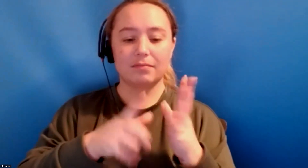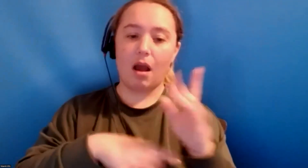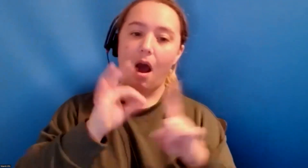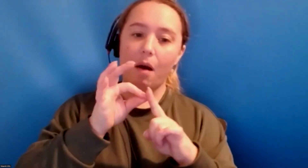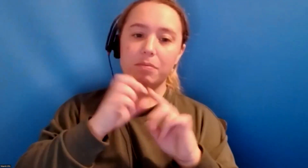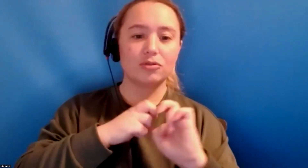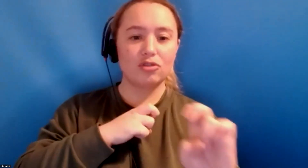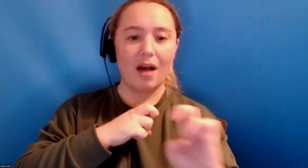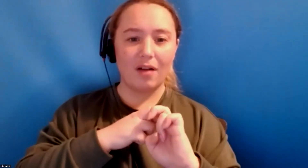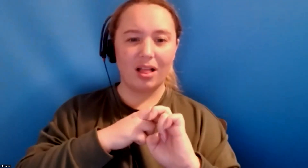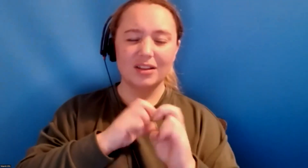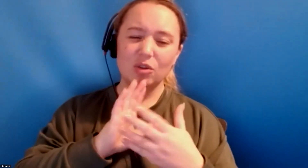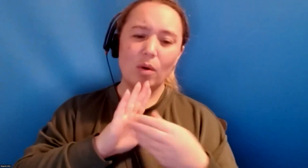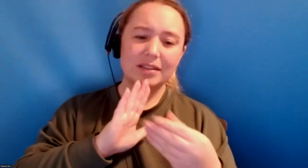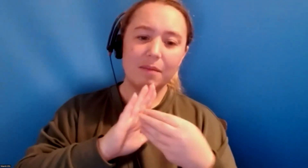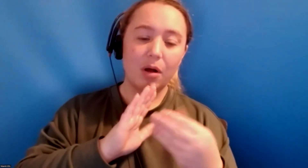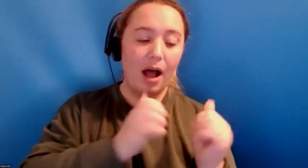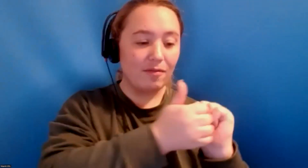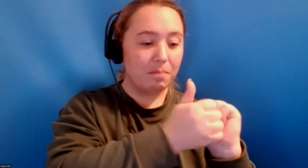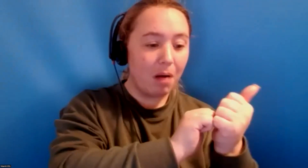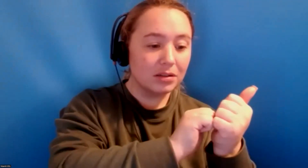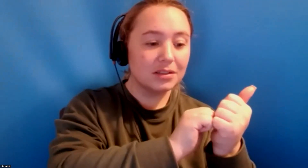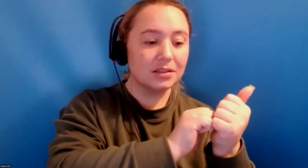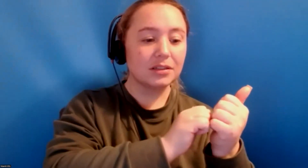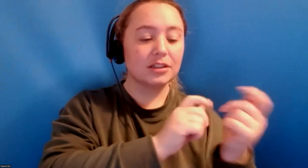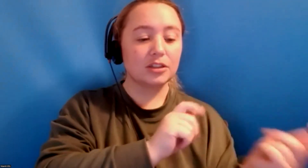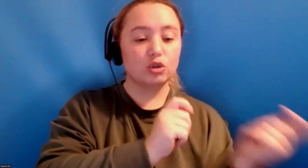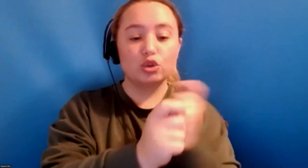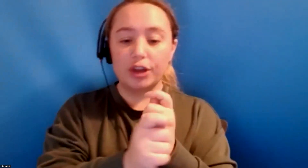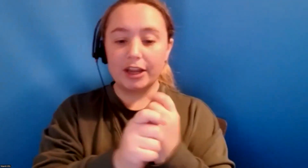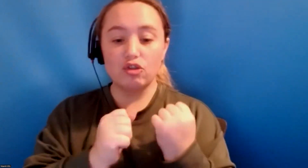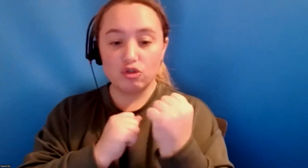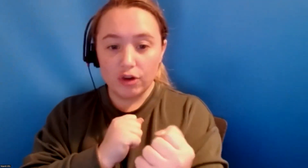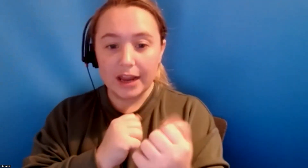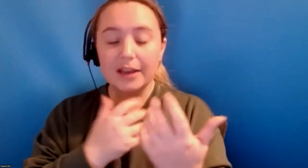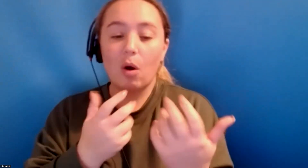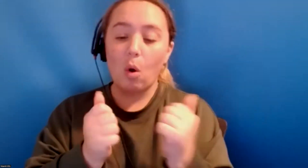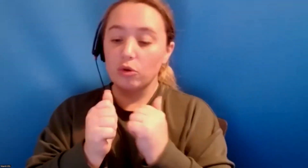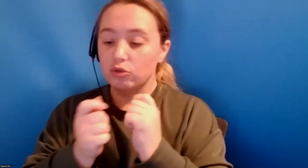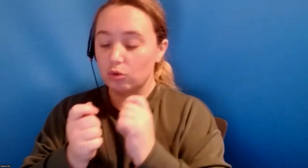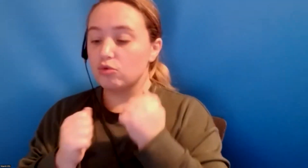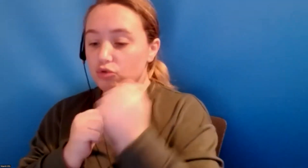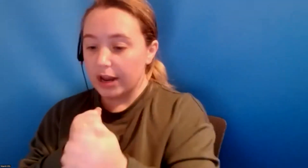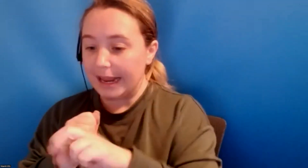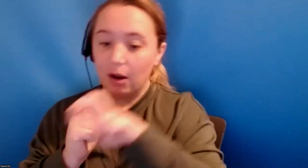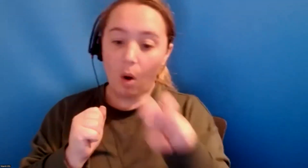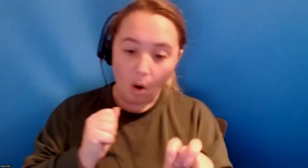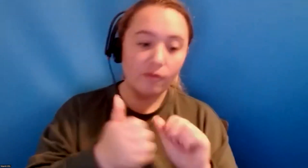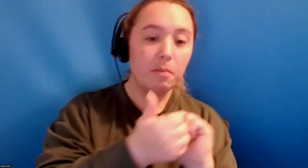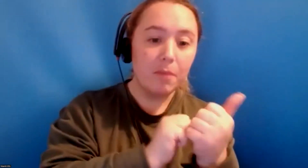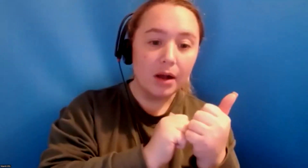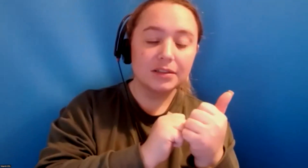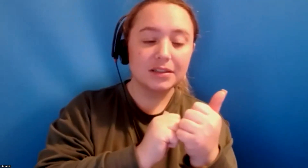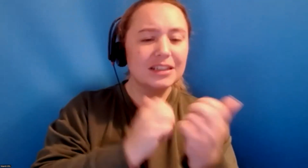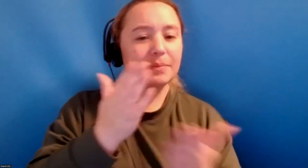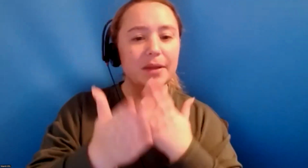it to get from bus to train or from train to bus when you're traveling? And a couple of examples there